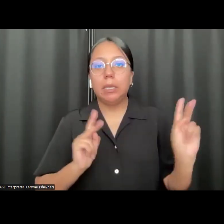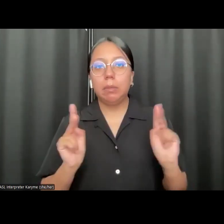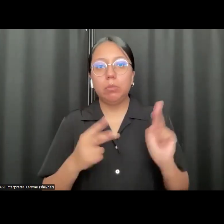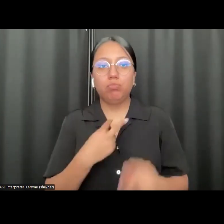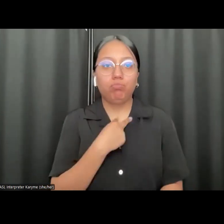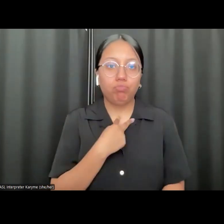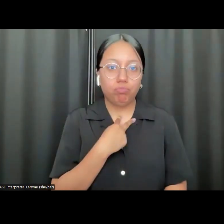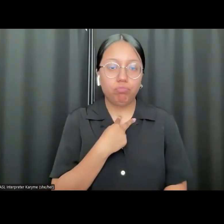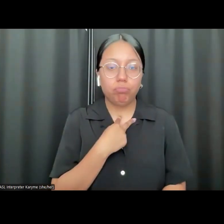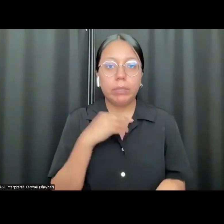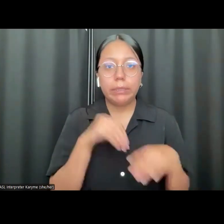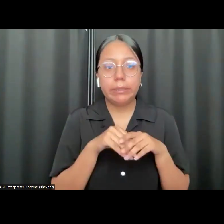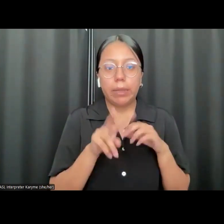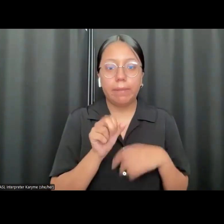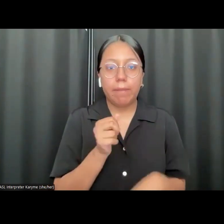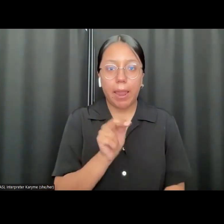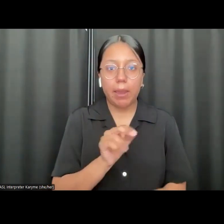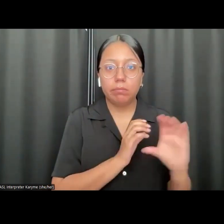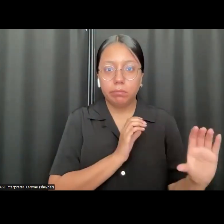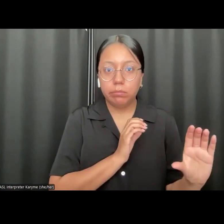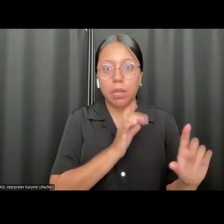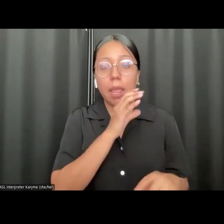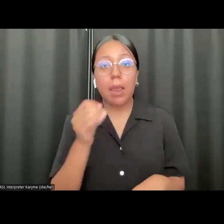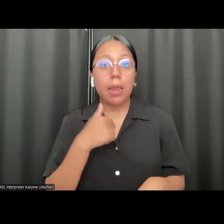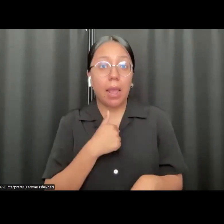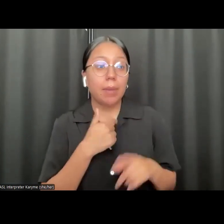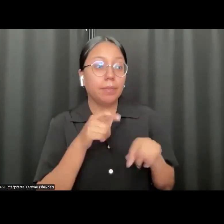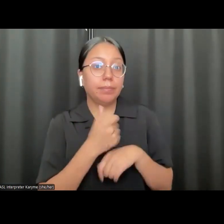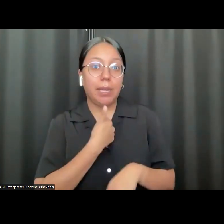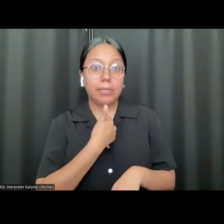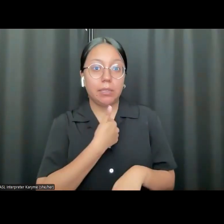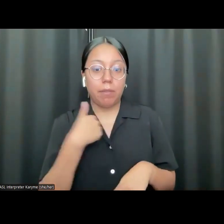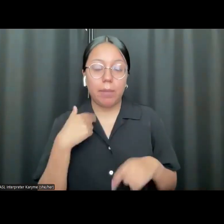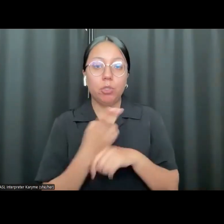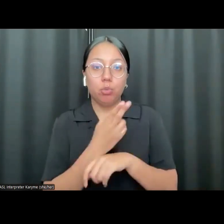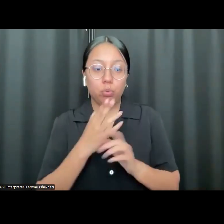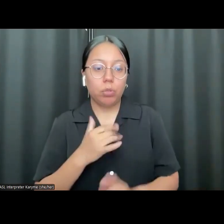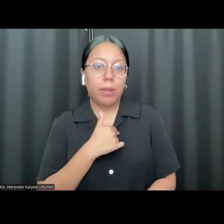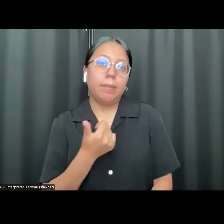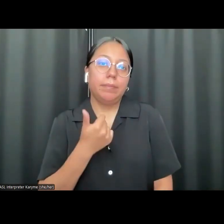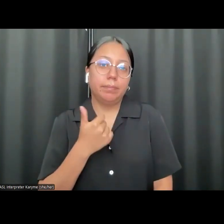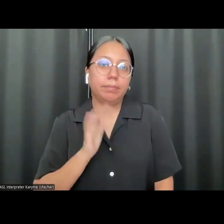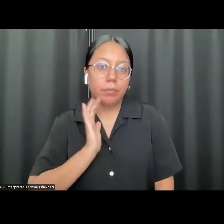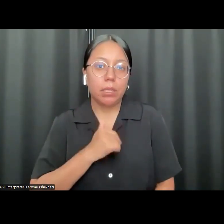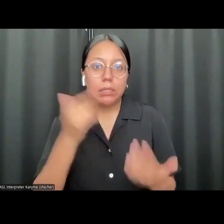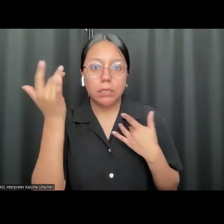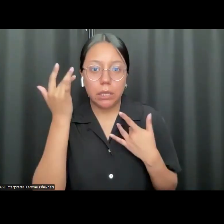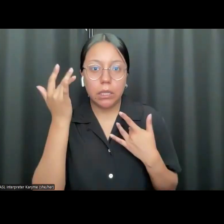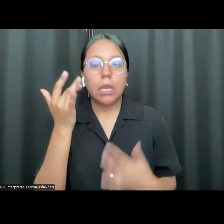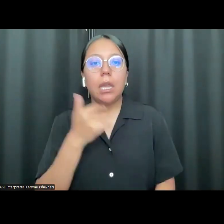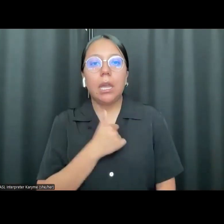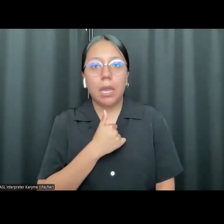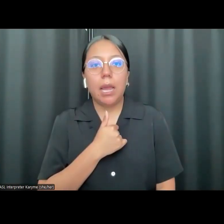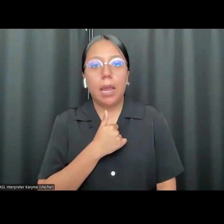an ambulatory cane user who's sick, there had been so many times where I'd had my variation of a built